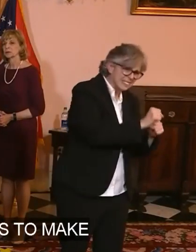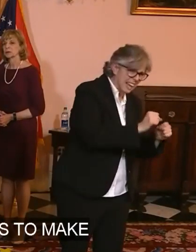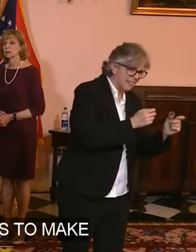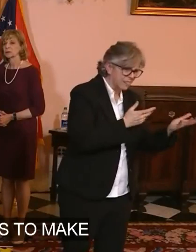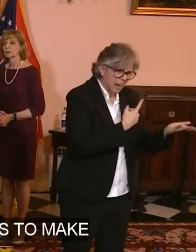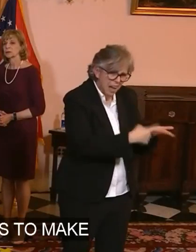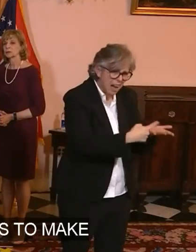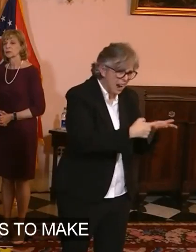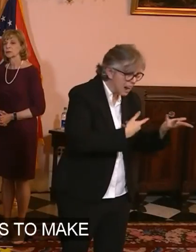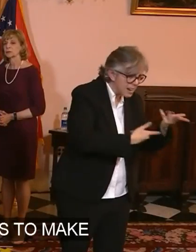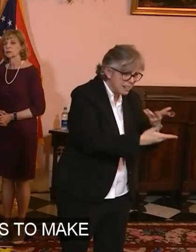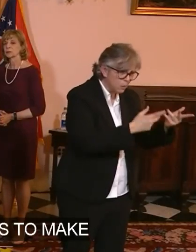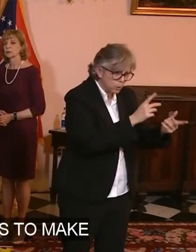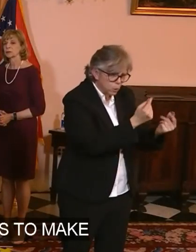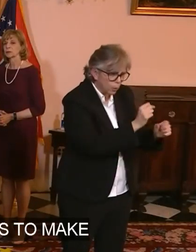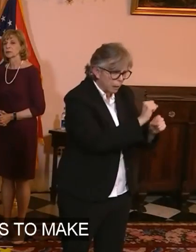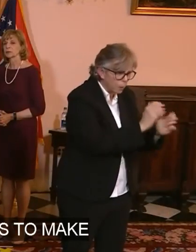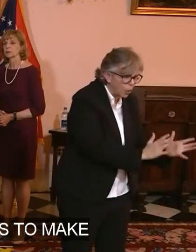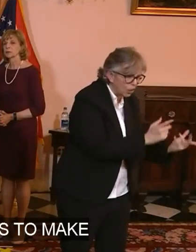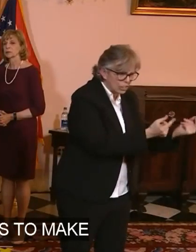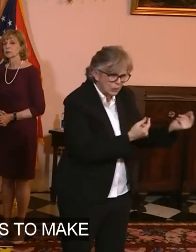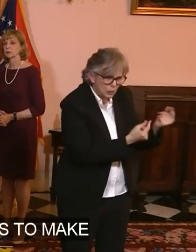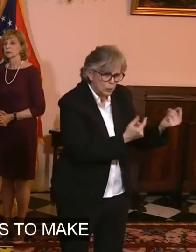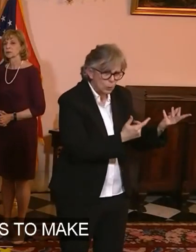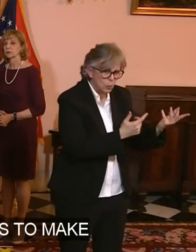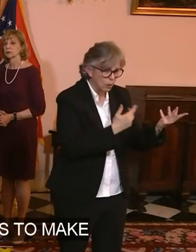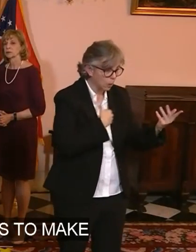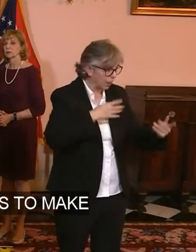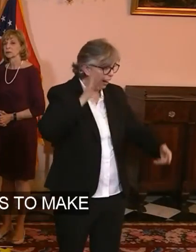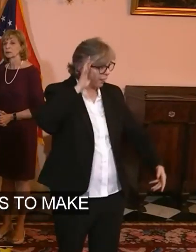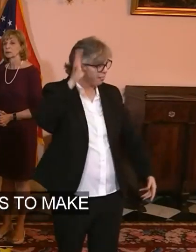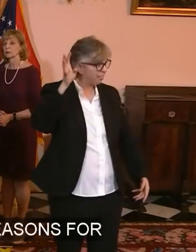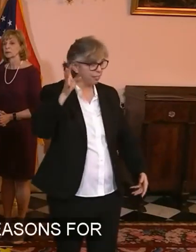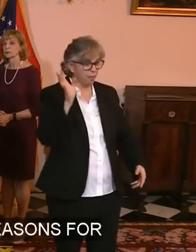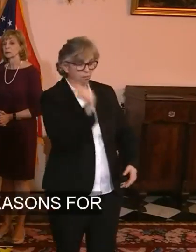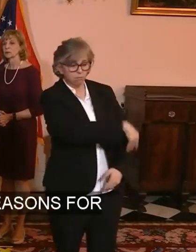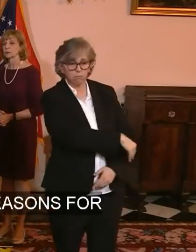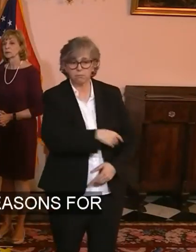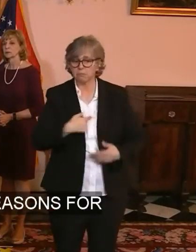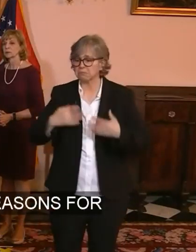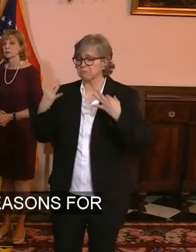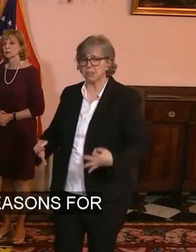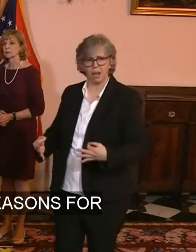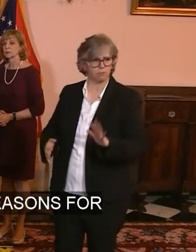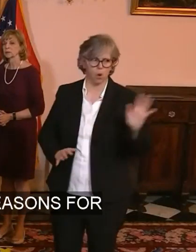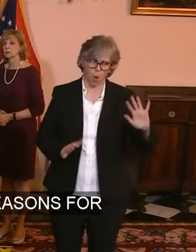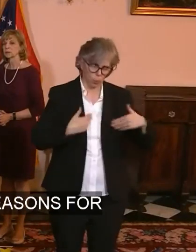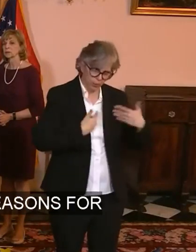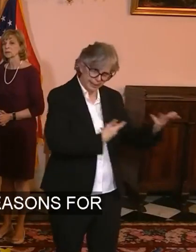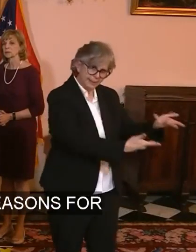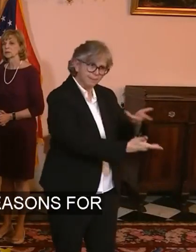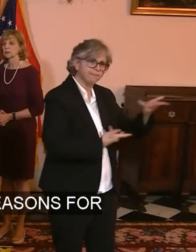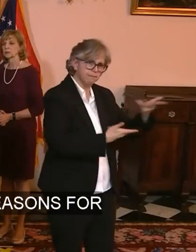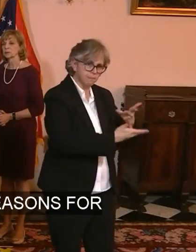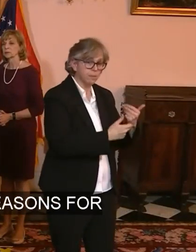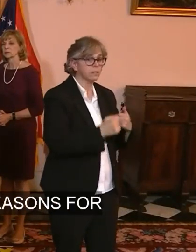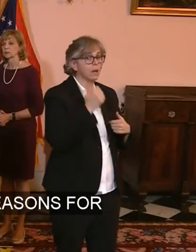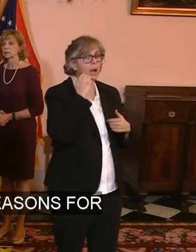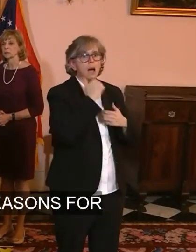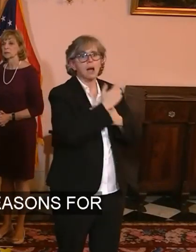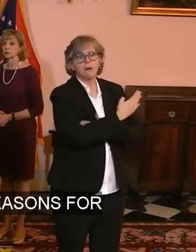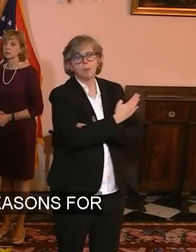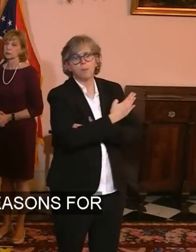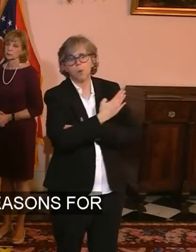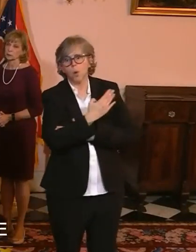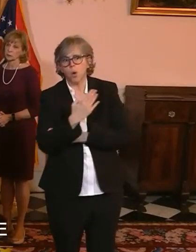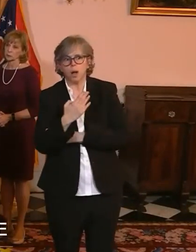employees. And every day, every morning, we have a round of calls with business and industry